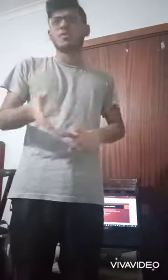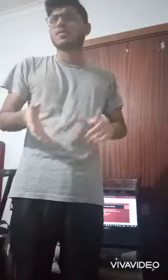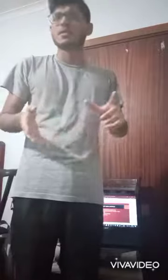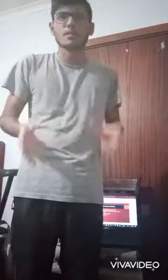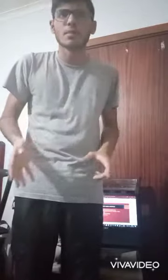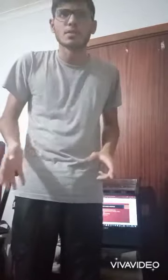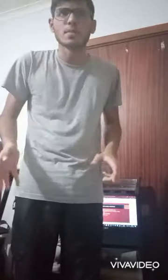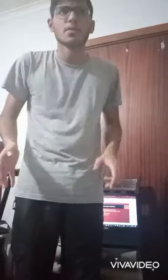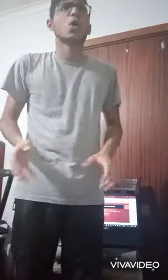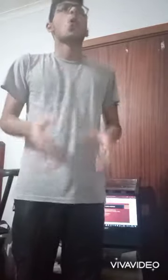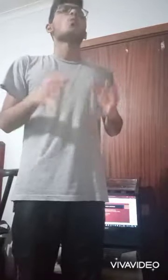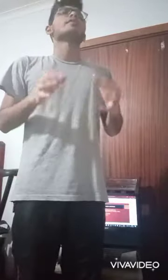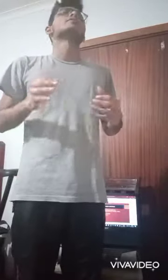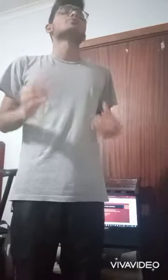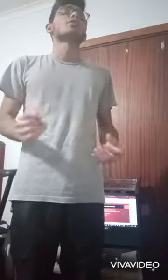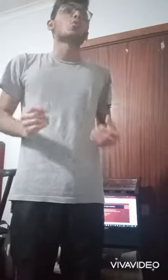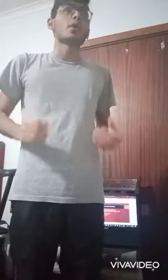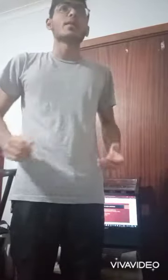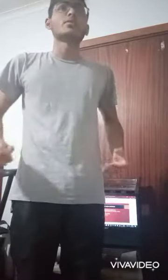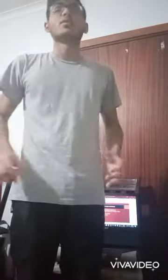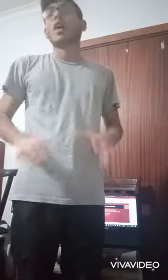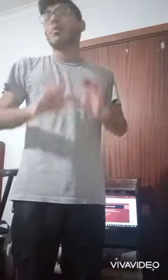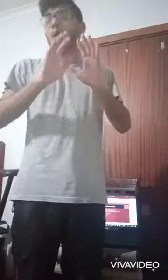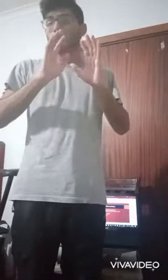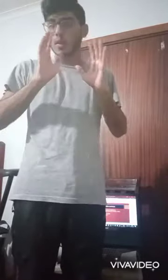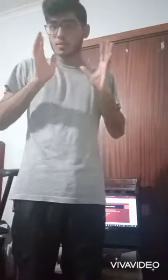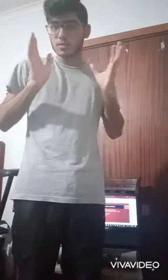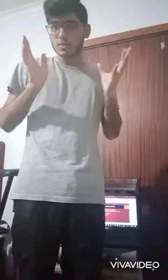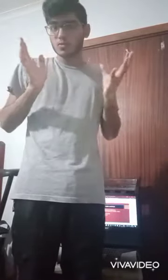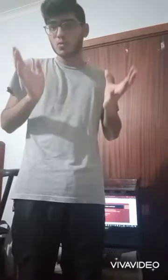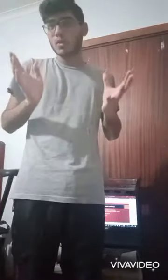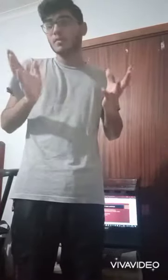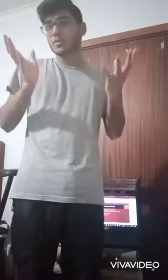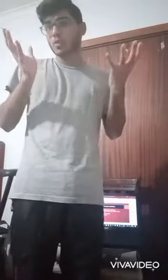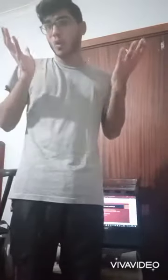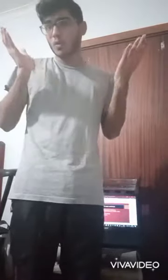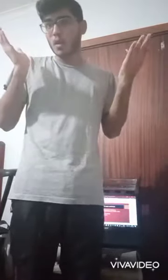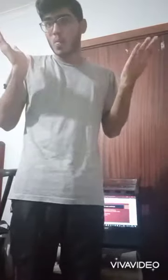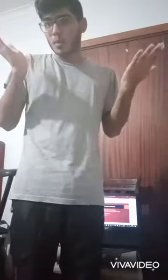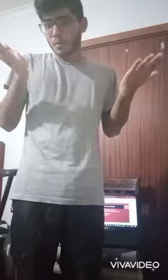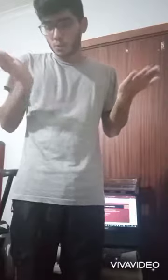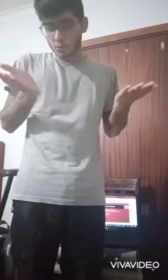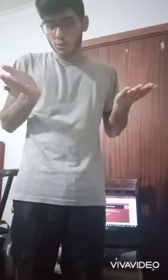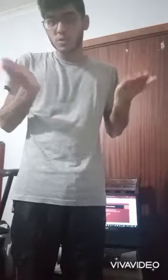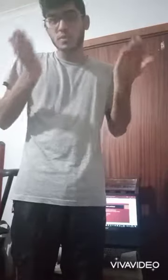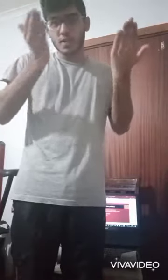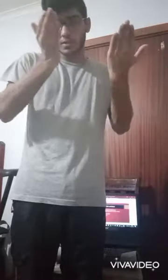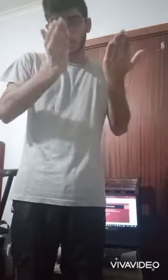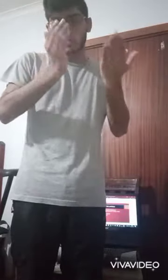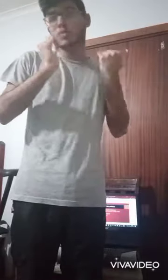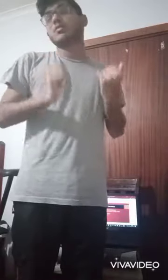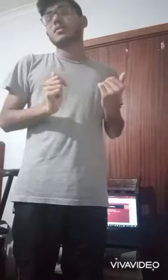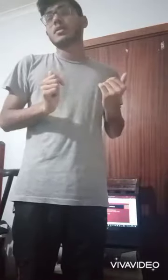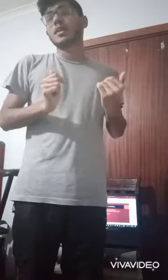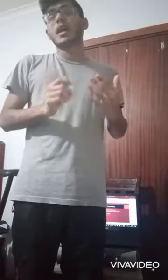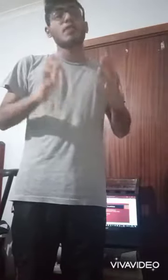and dams. We can spread awareness about what this is doing, this whole pollution that it is doing to the sea life, and